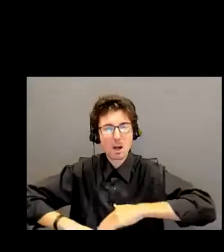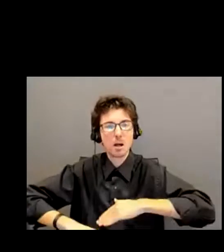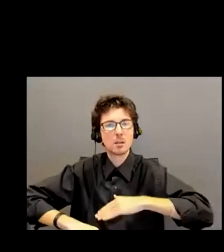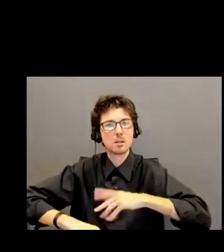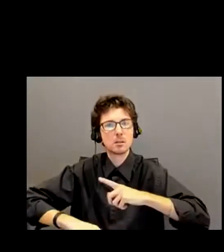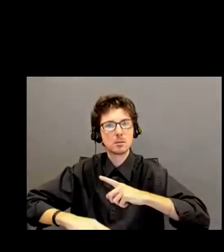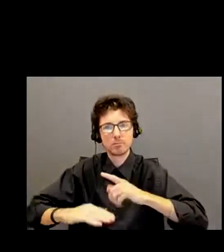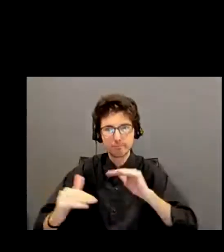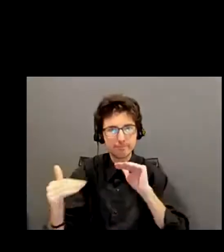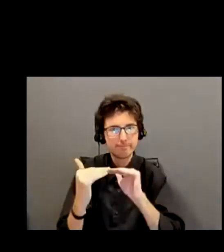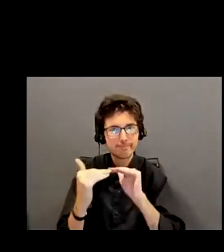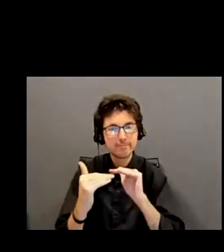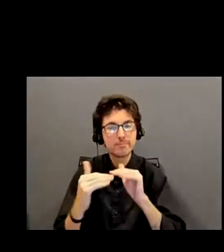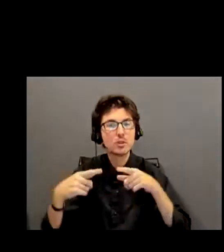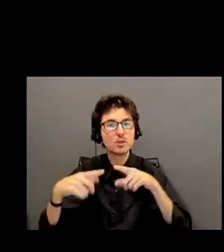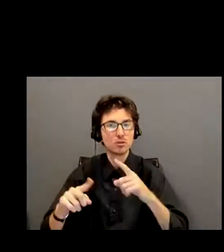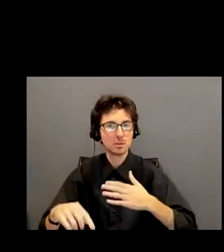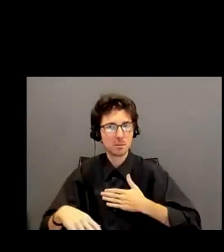That's it.